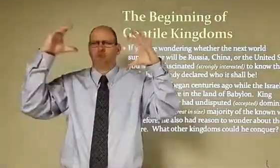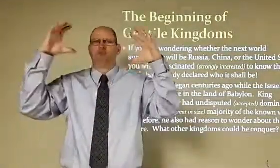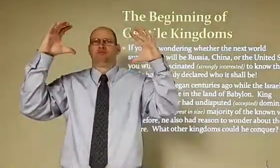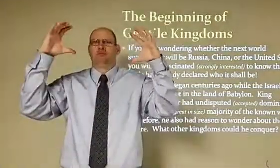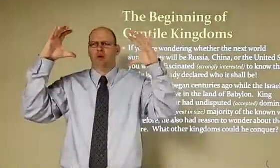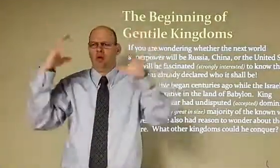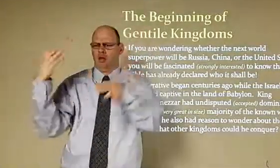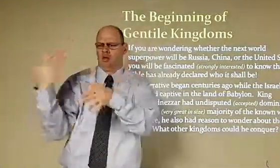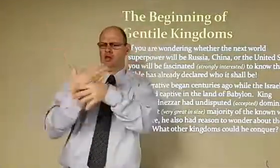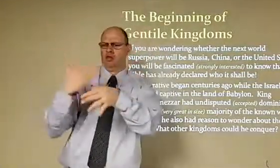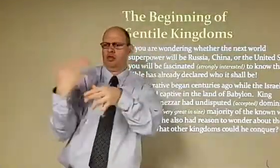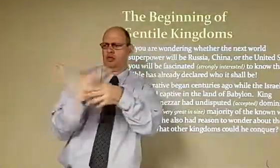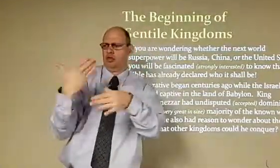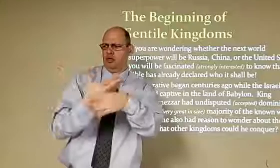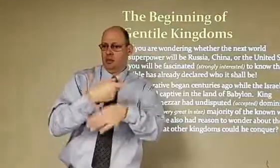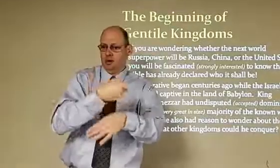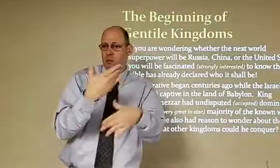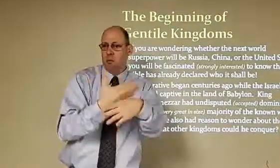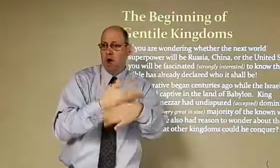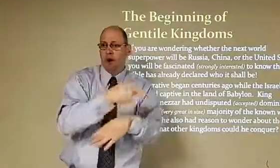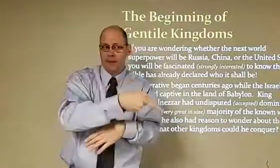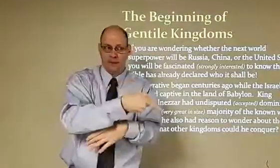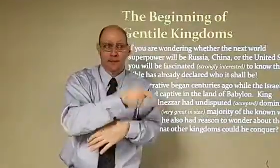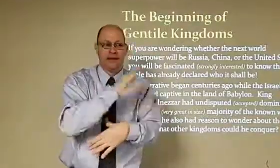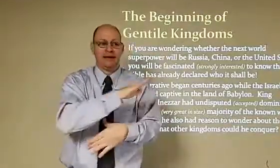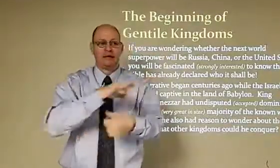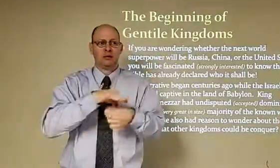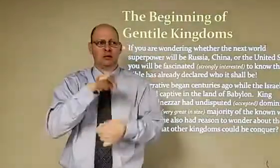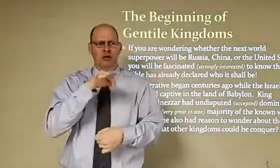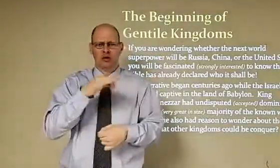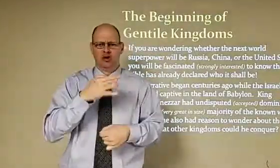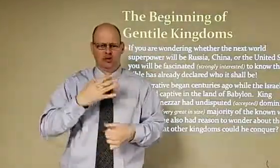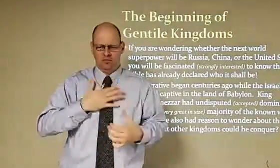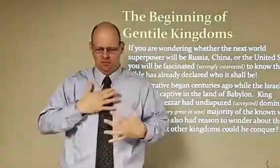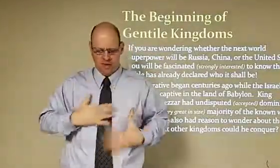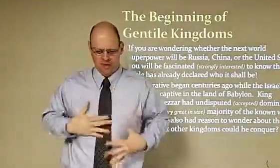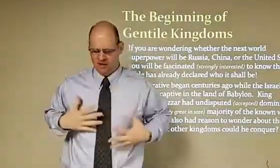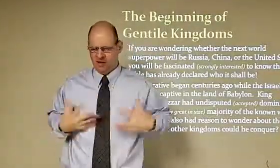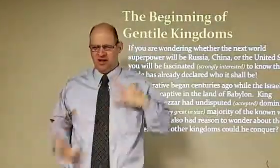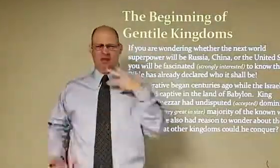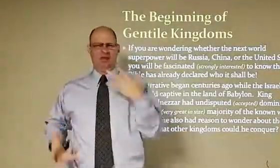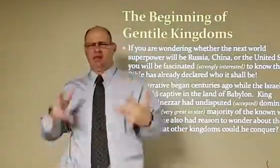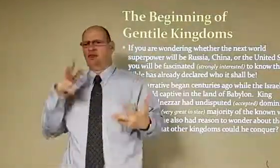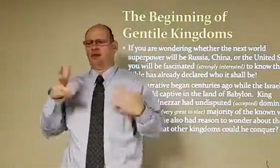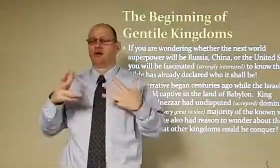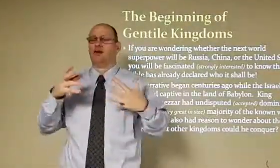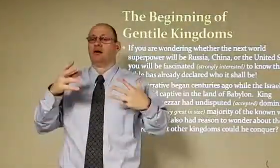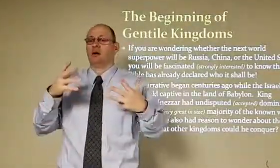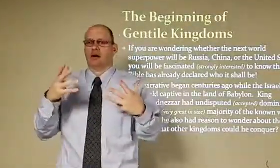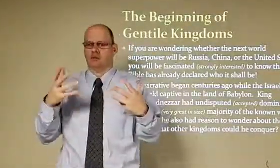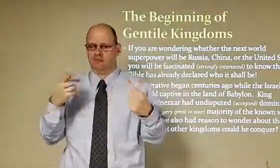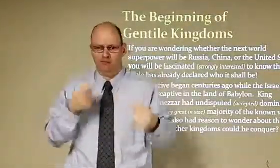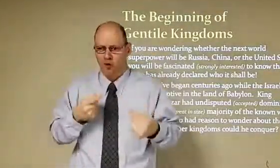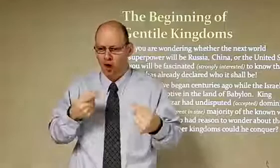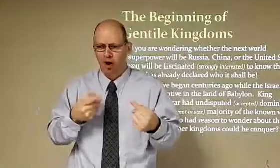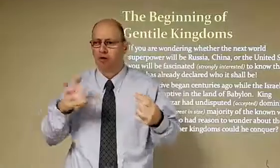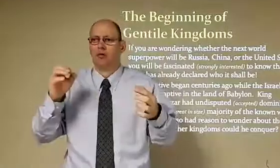He had a dream, and it kept reoccurring, and it kept bothering him. And there was a spirit about it, and he